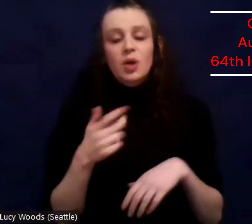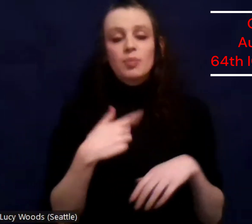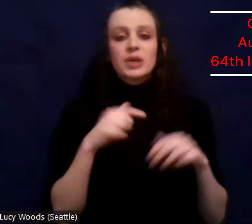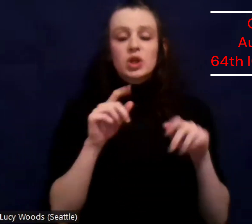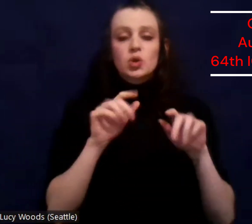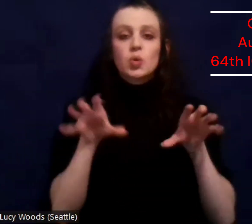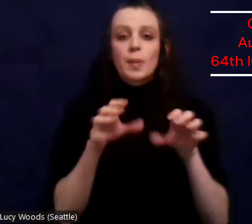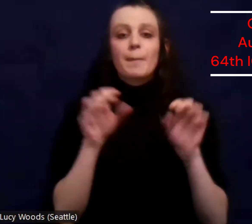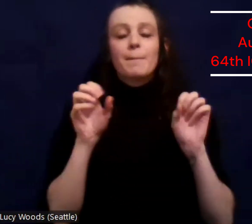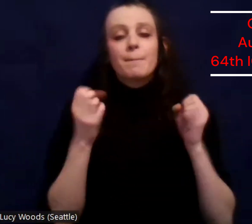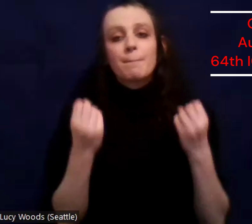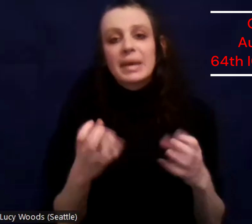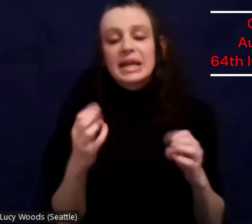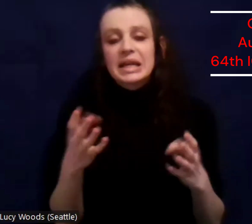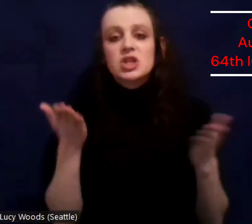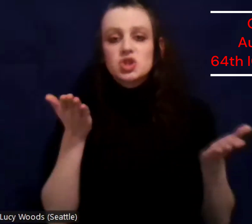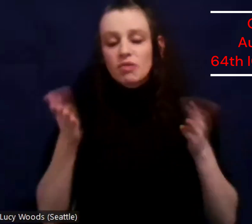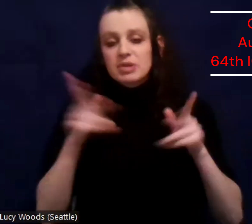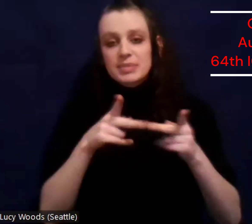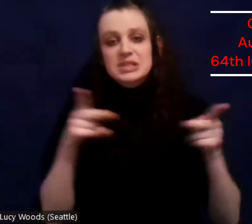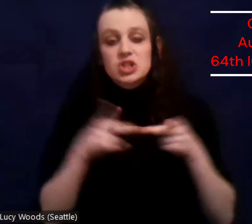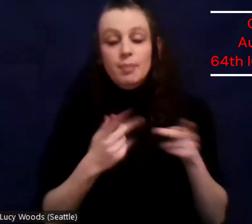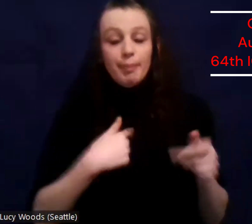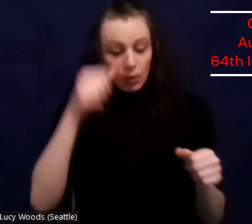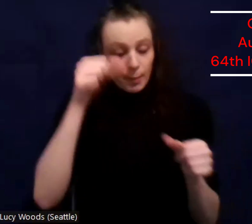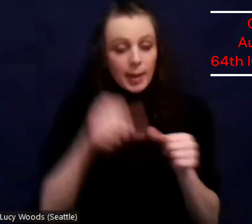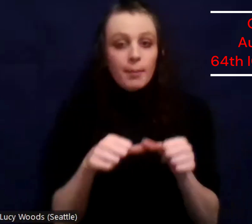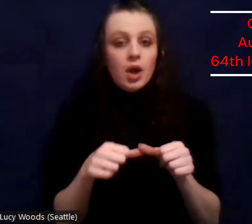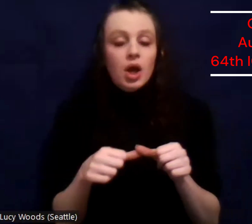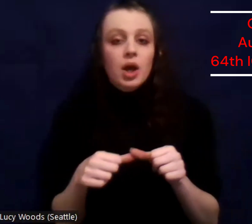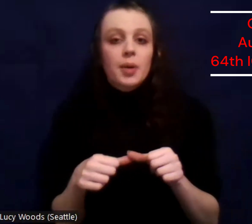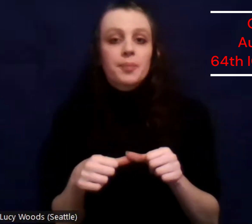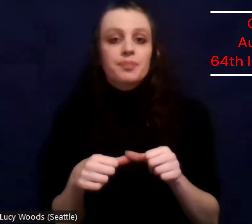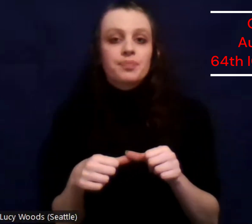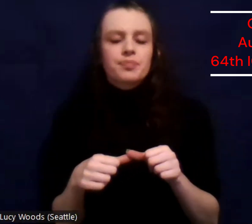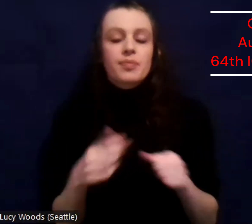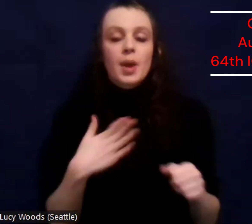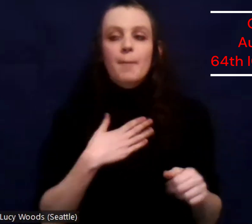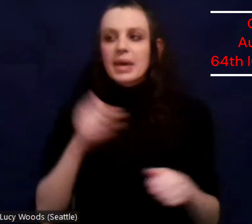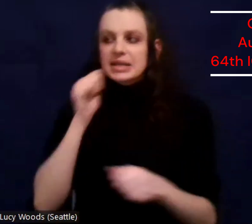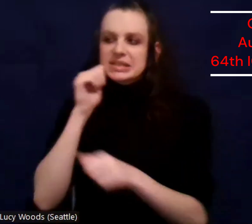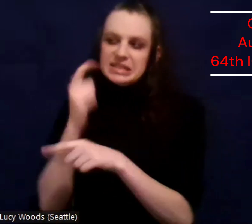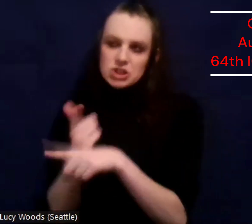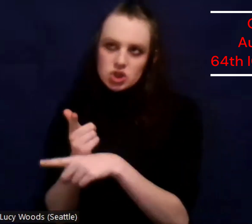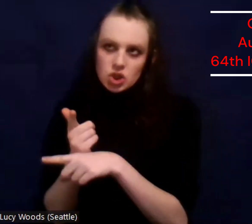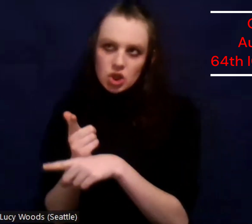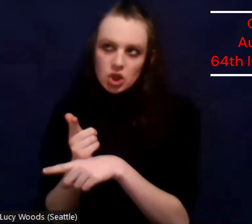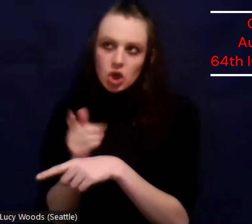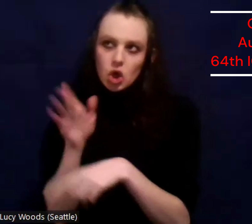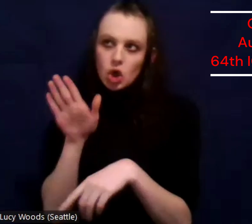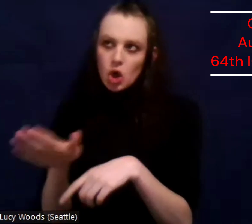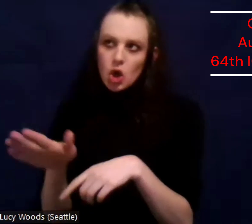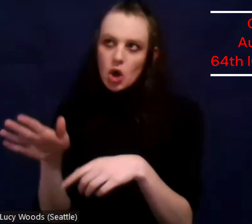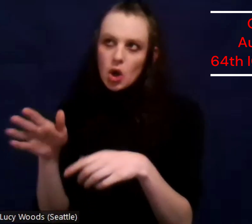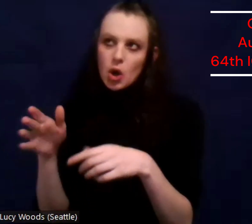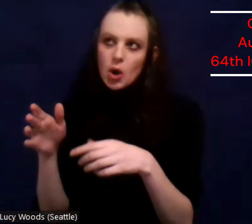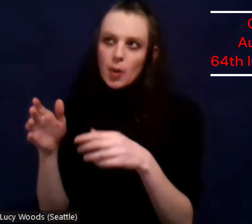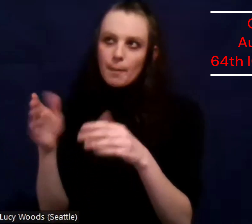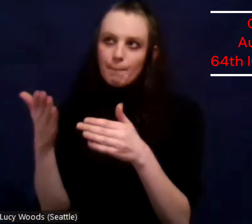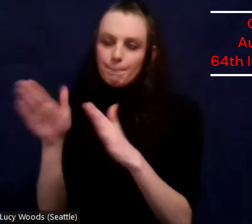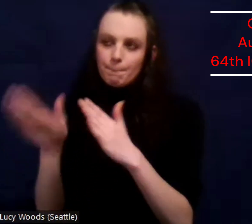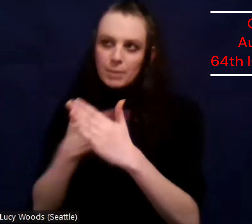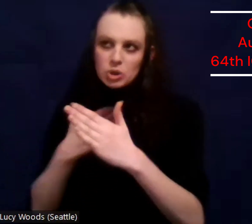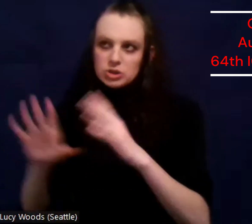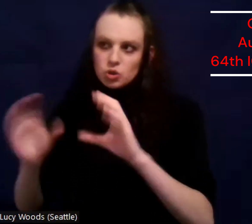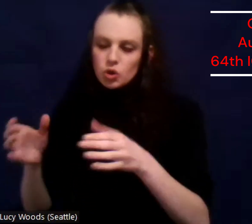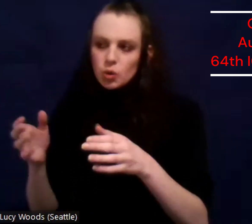I remember specifically it was like my sister's band rehearsal or